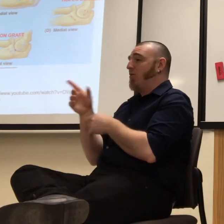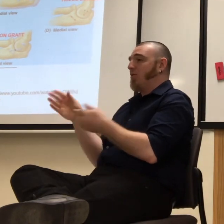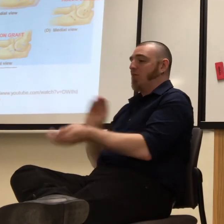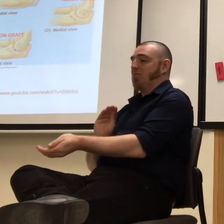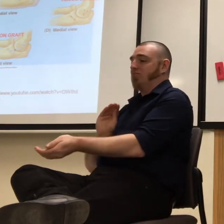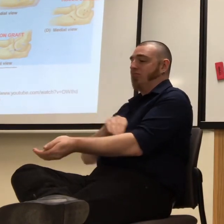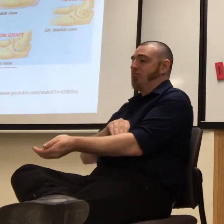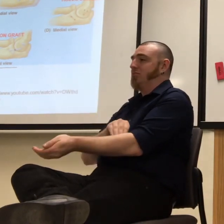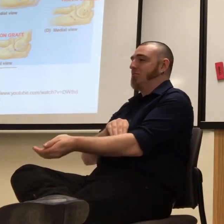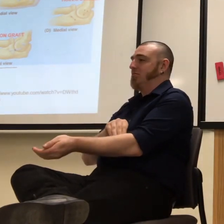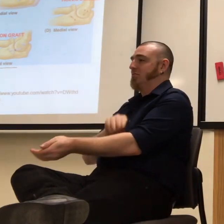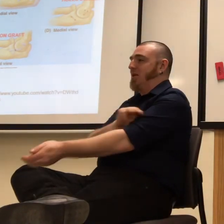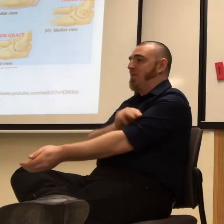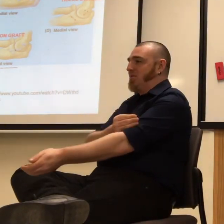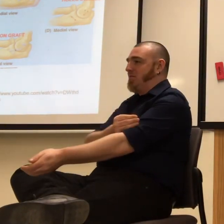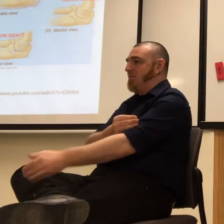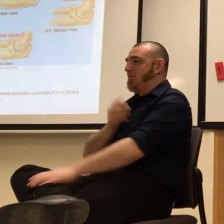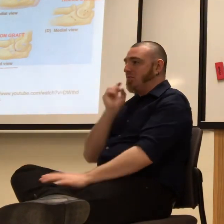So what you got to know